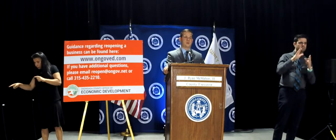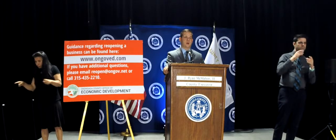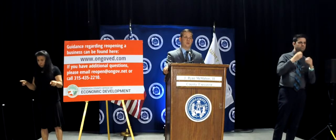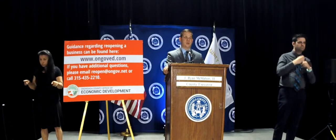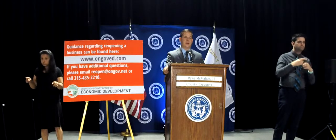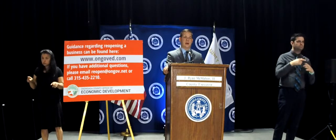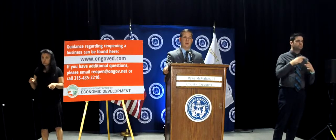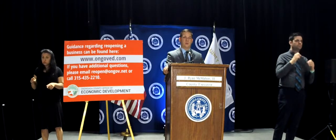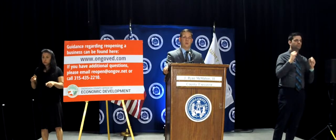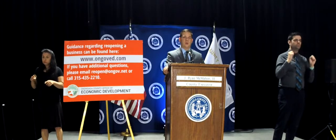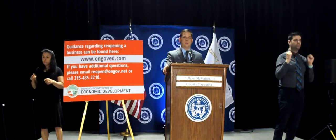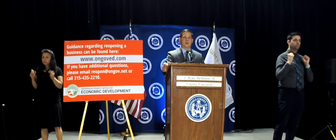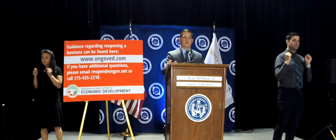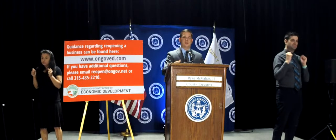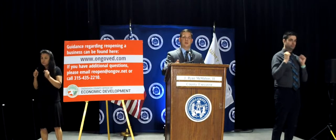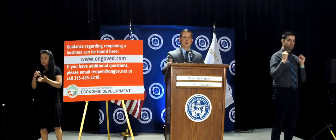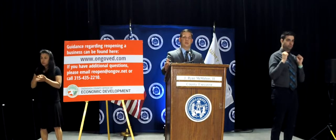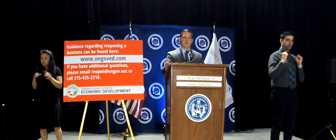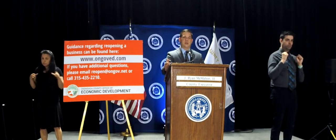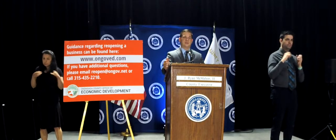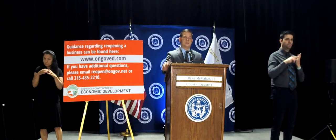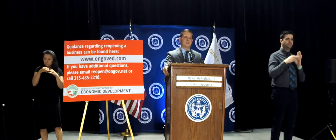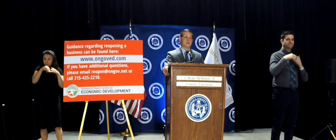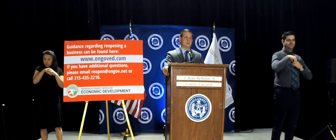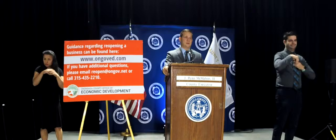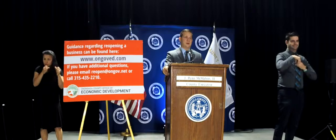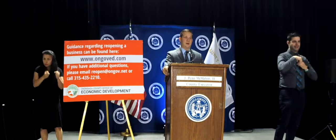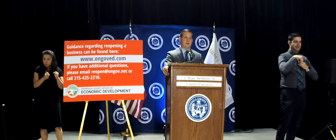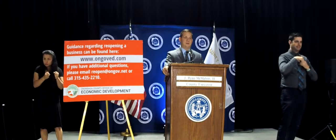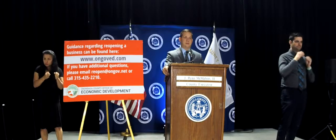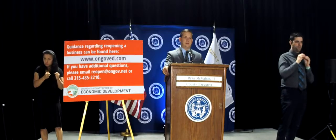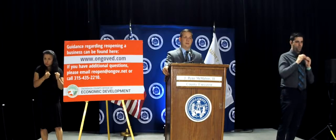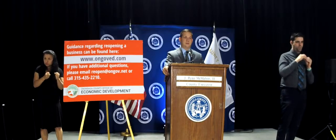parts of the country now that are seeing larger cases,